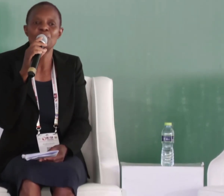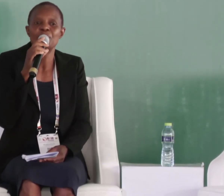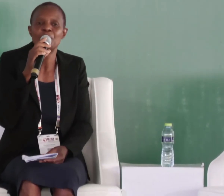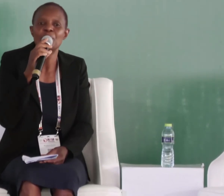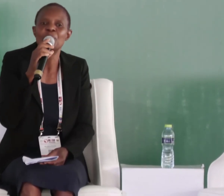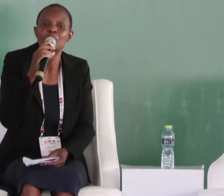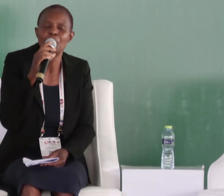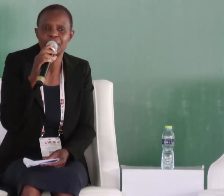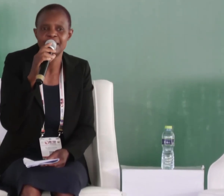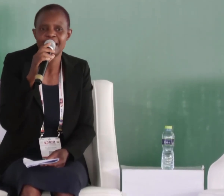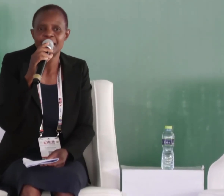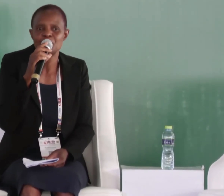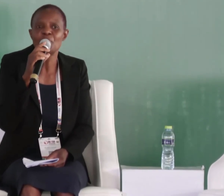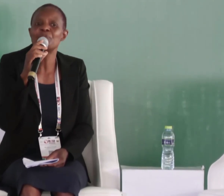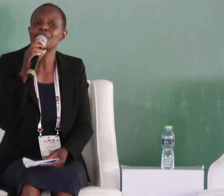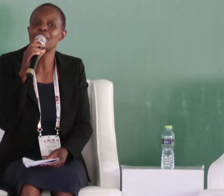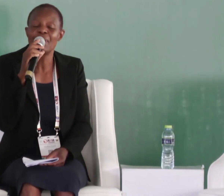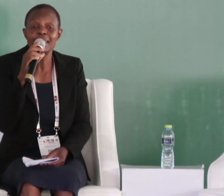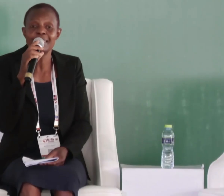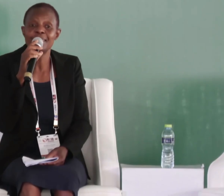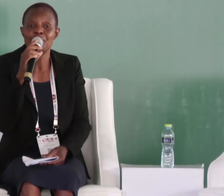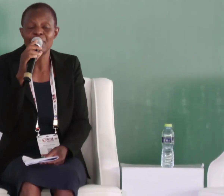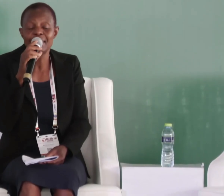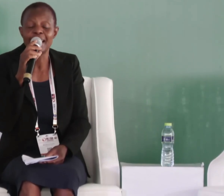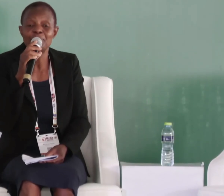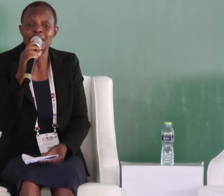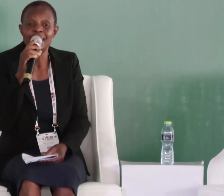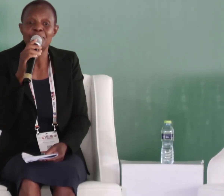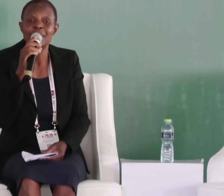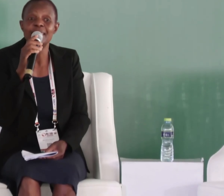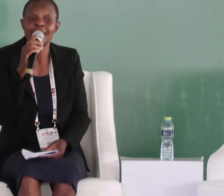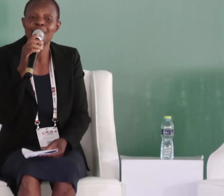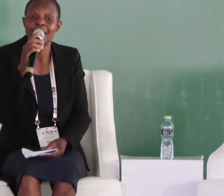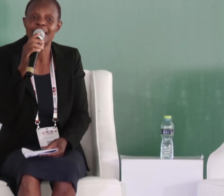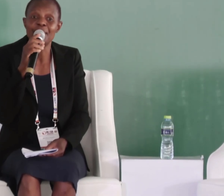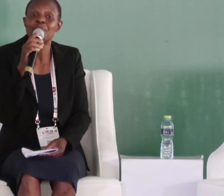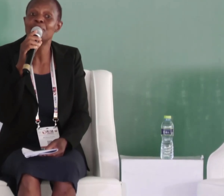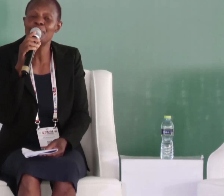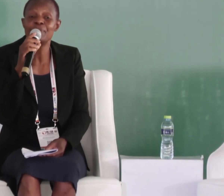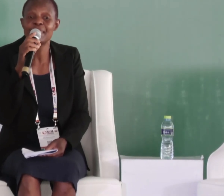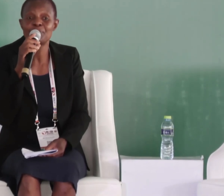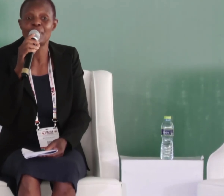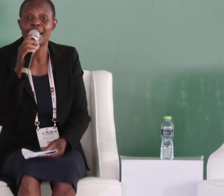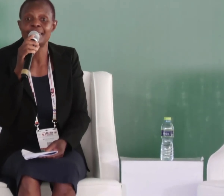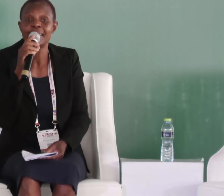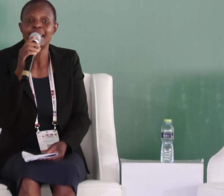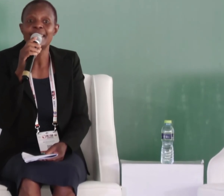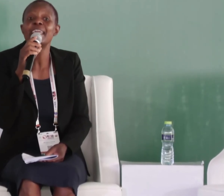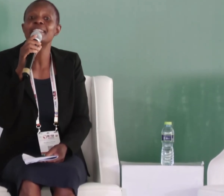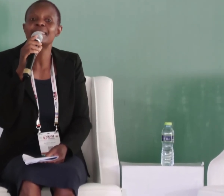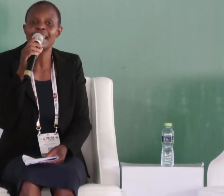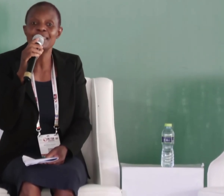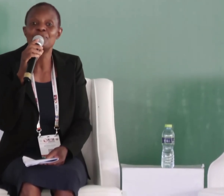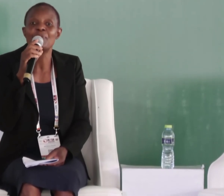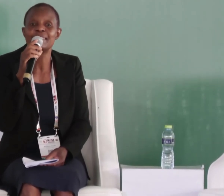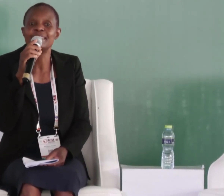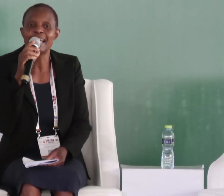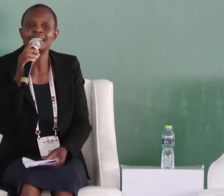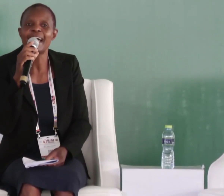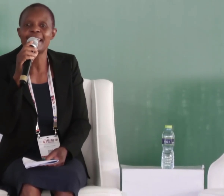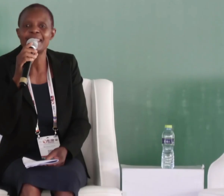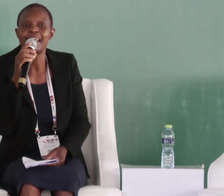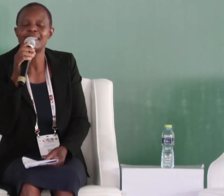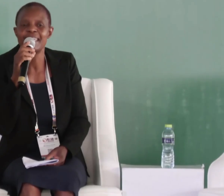or not. So from the qualitative work that we did, we discovered that for female sex workers, the incentive was